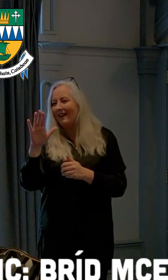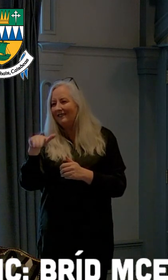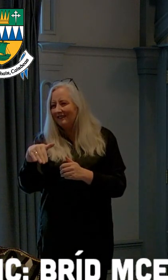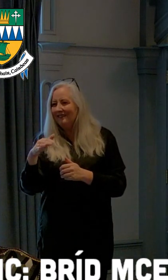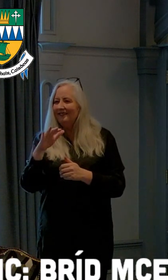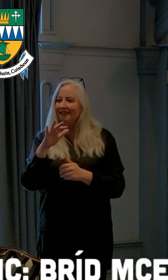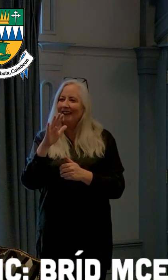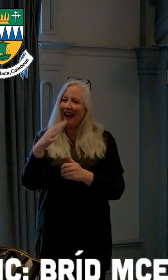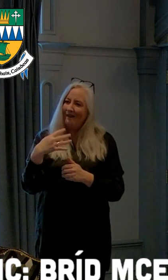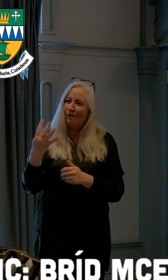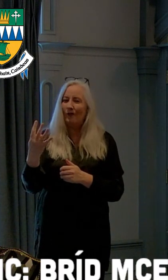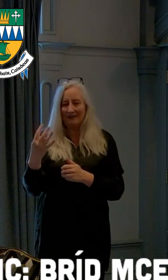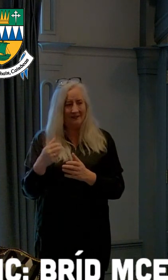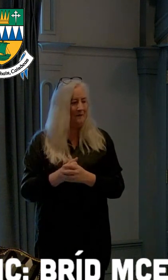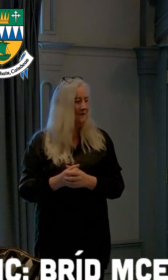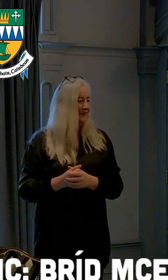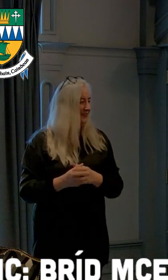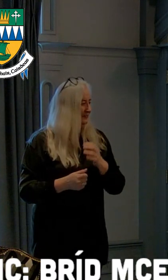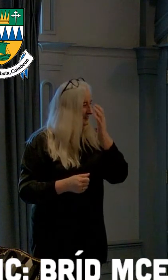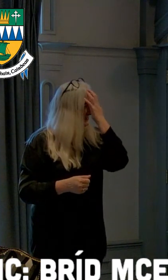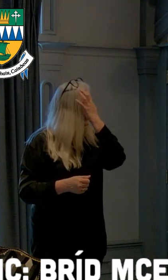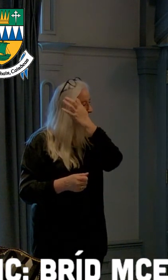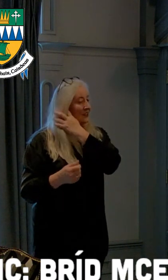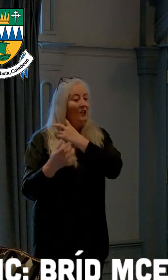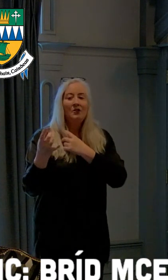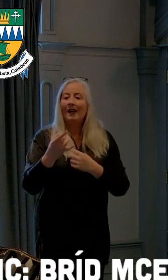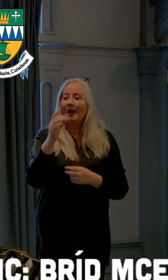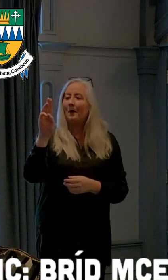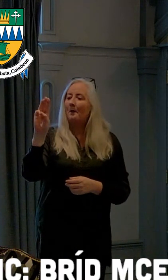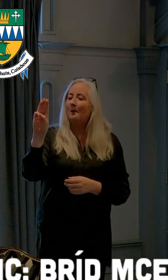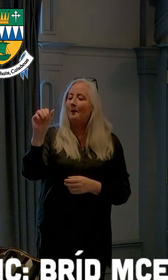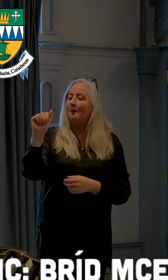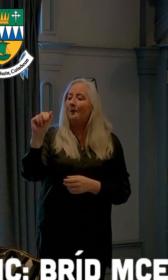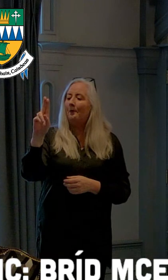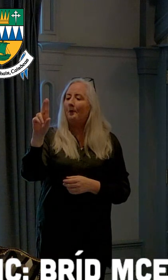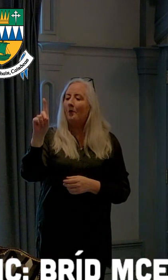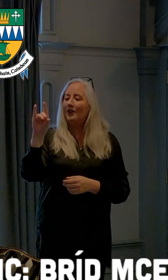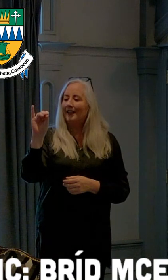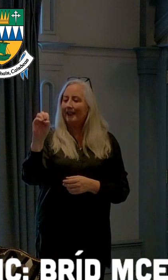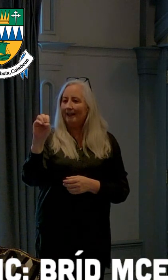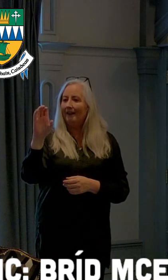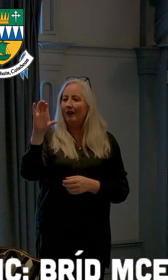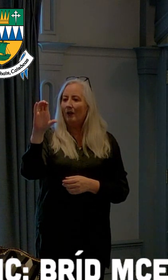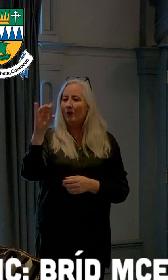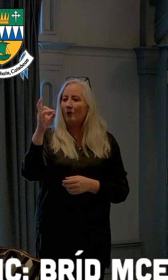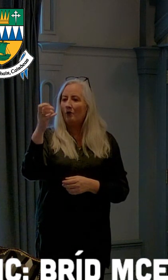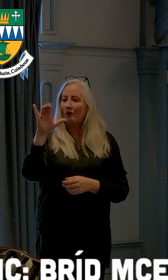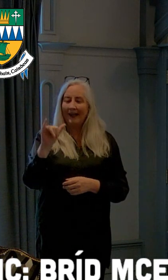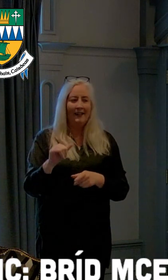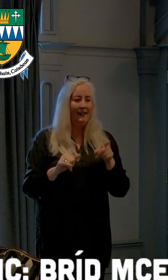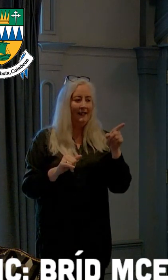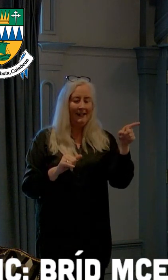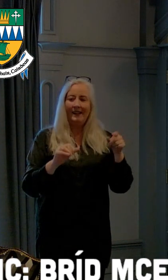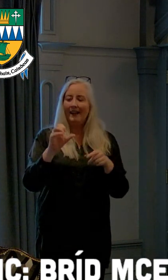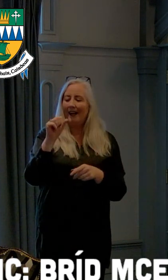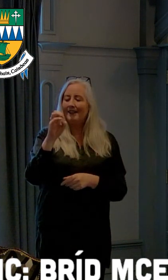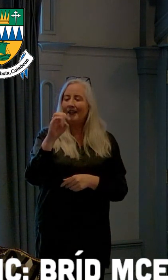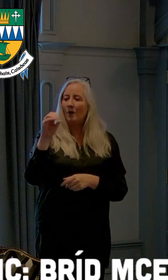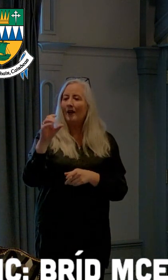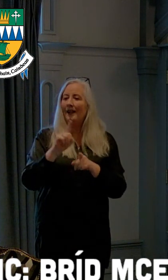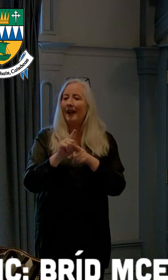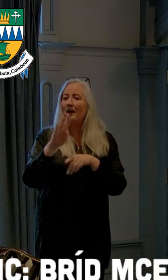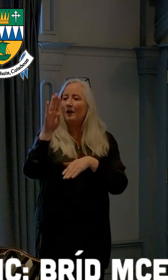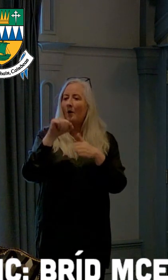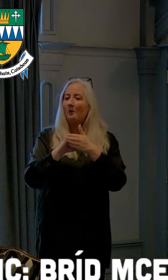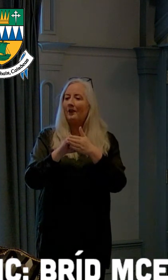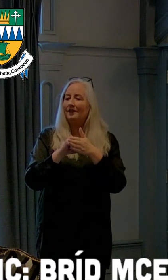ado, I'm going to ask for Padraig Corkery to join us. Padraig is the SEO in Corporate Affairs,